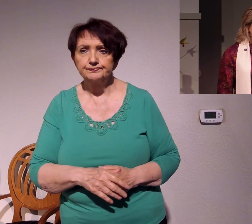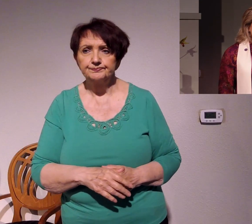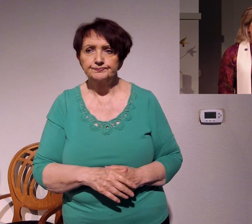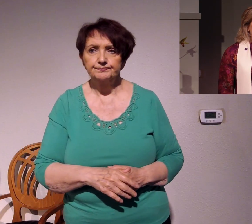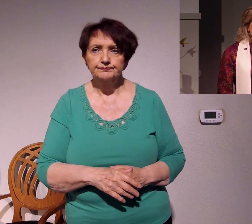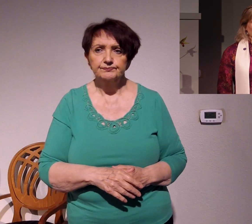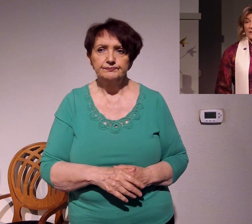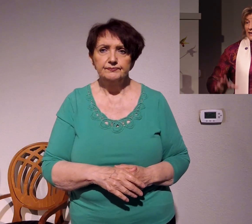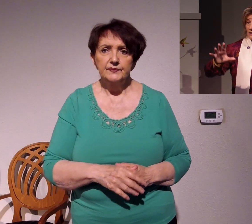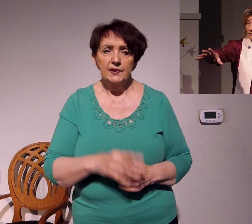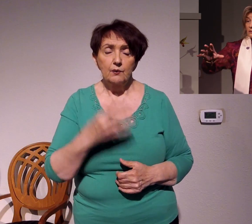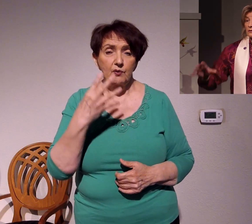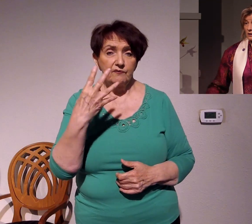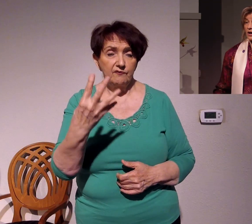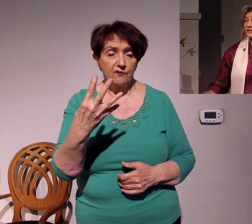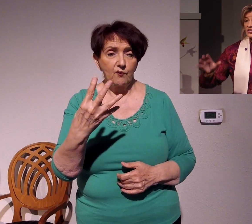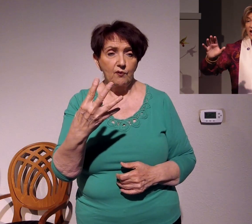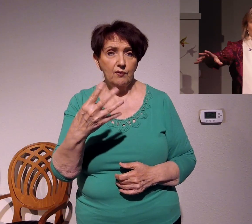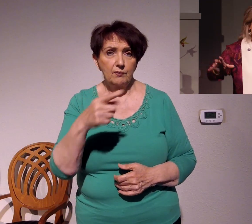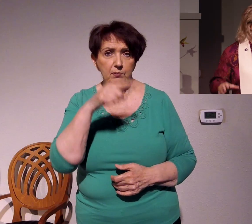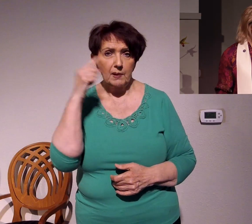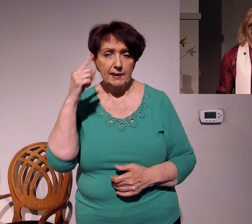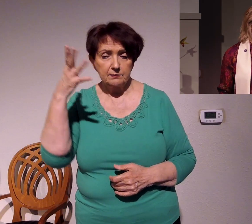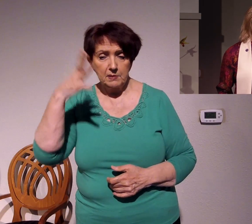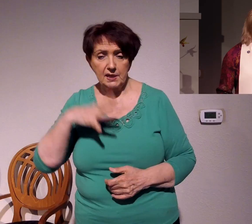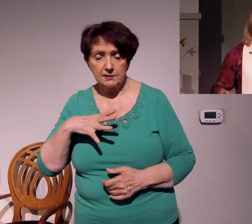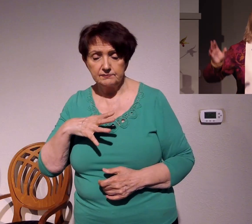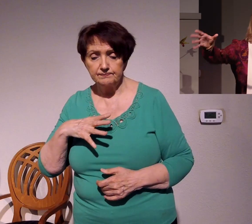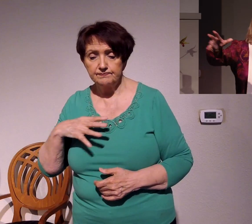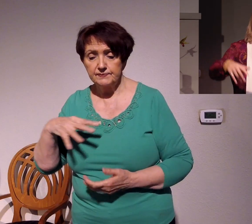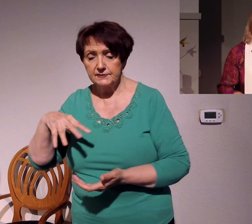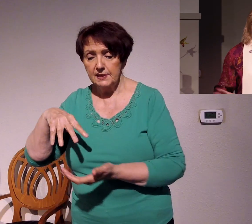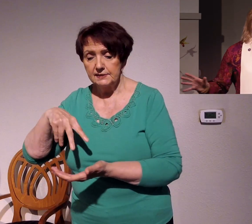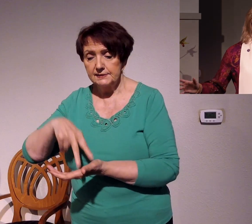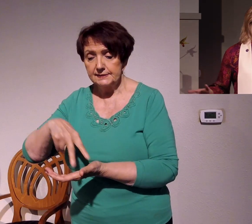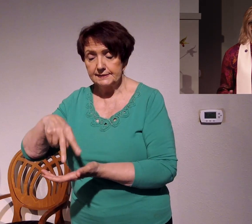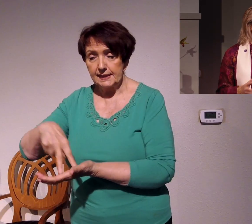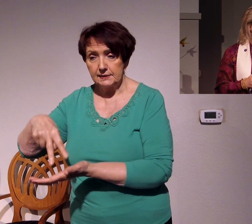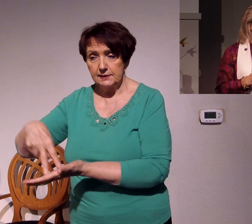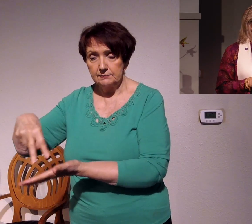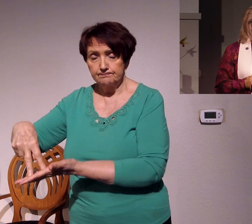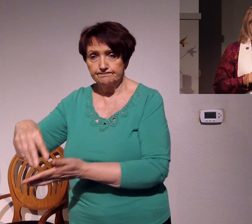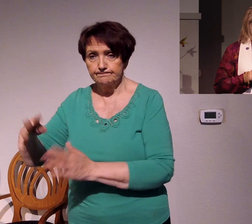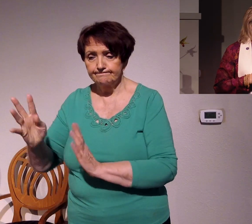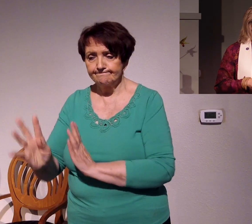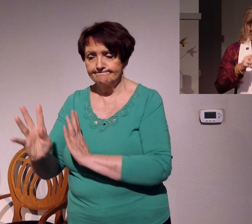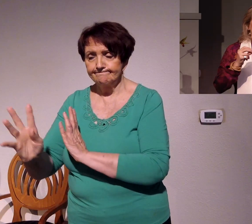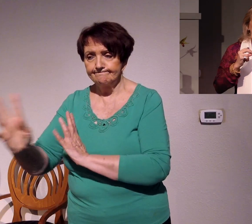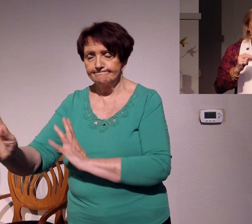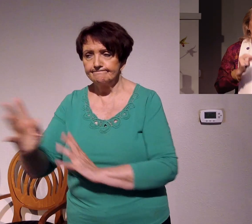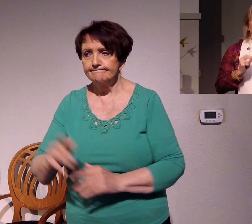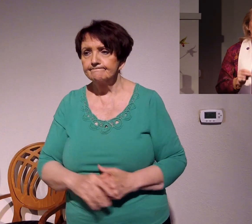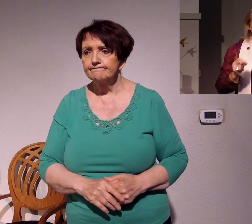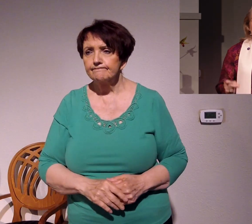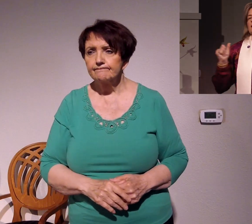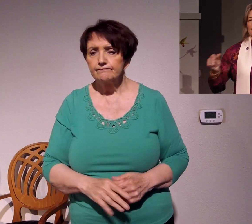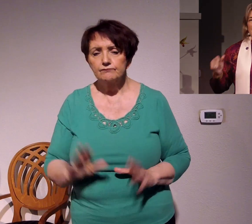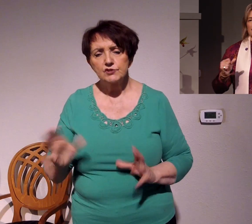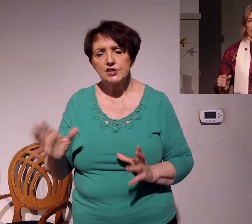And there were 4 black men on the sidewalks, just out there hanging out and talking. And